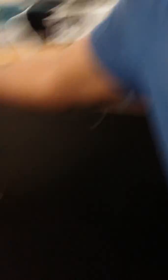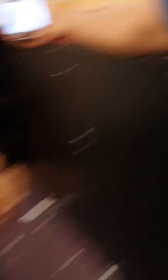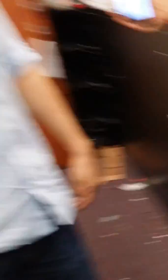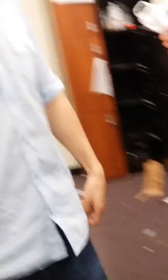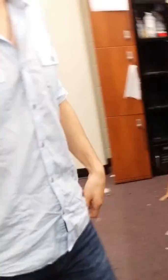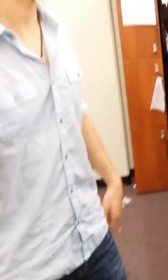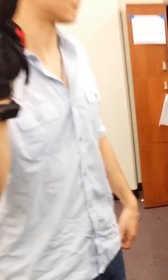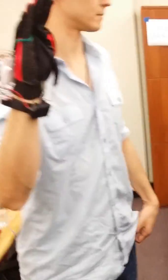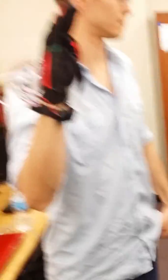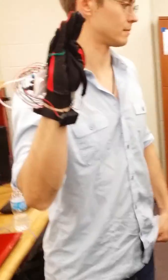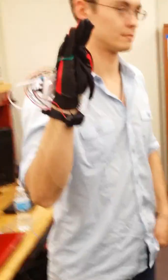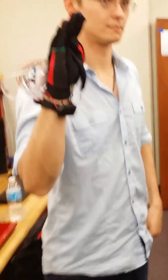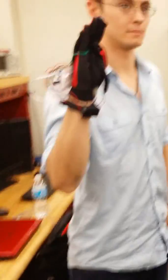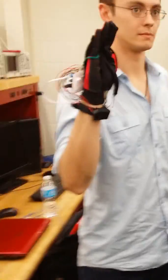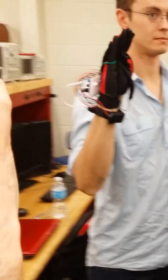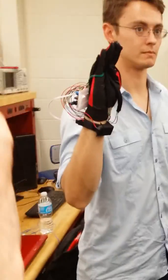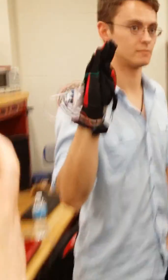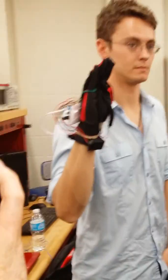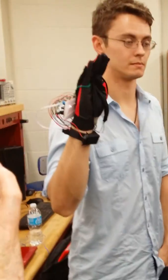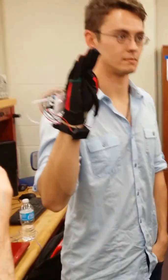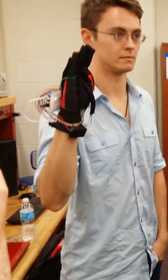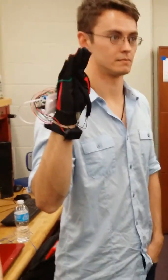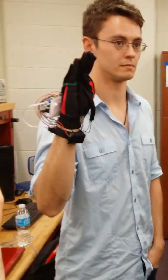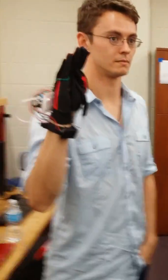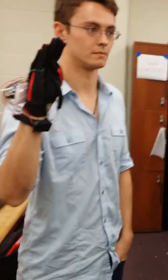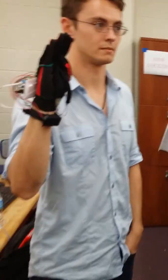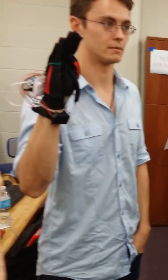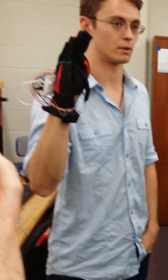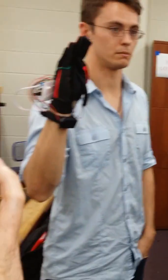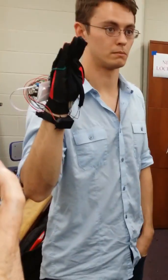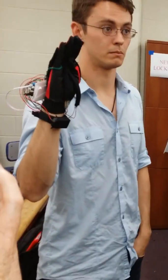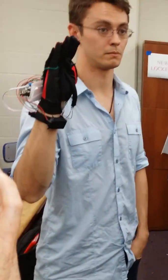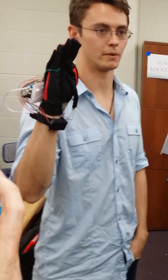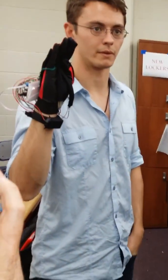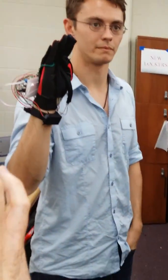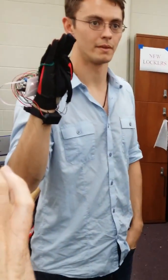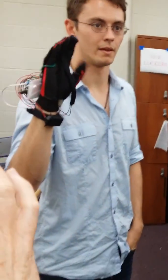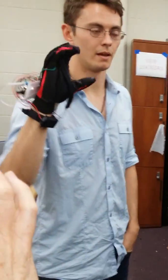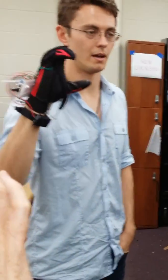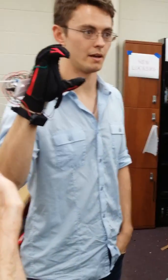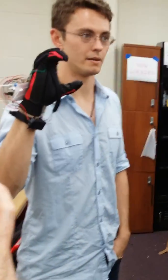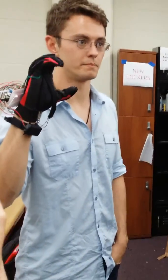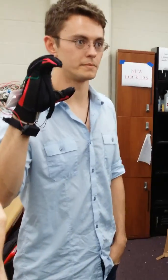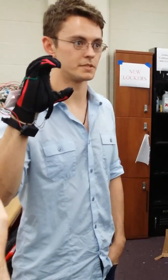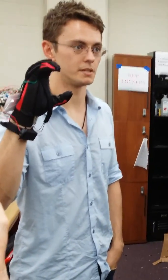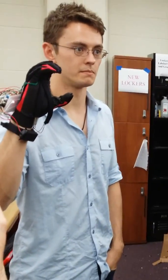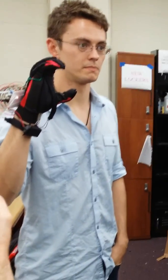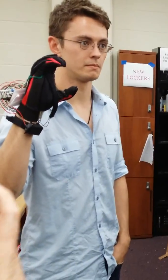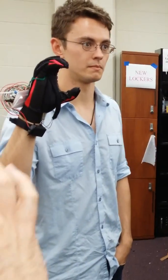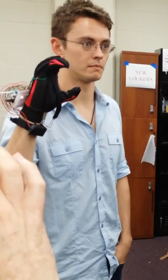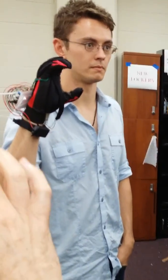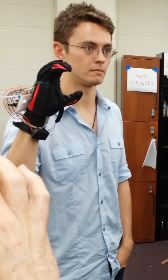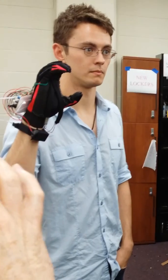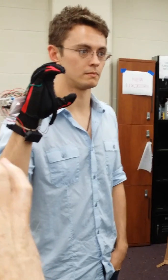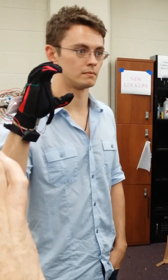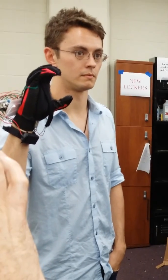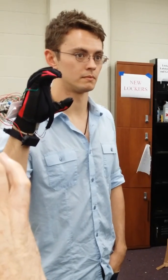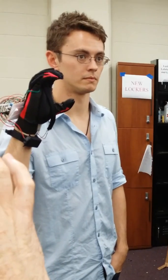You don't have to show it to him. I think you should give it where you are. Can you and tell us what you're doing? We can. C. Okay, very good. D. Three and one,